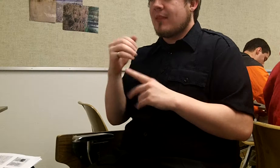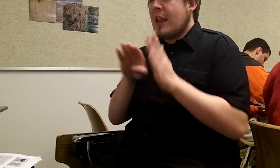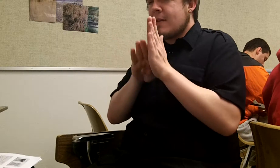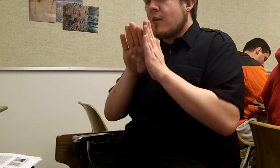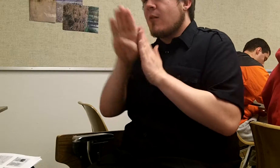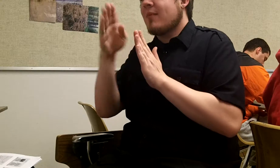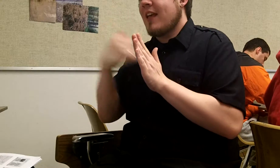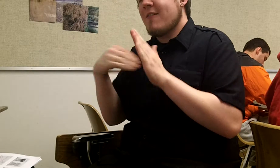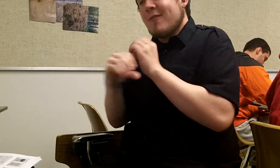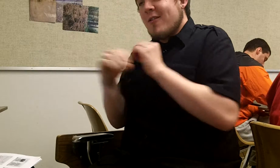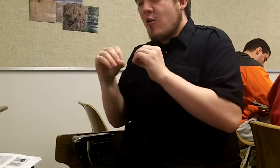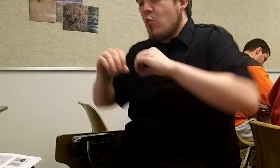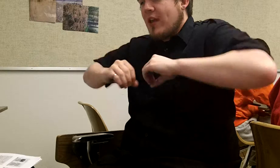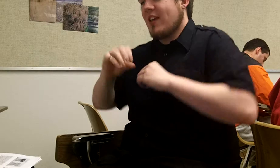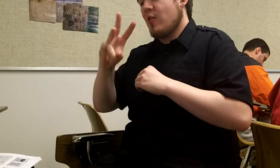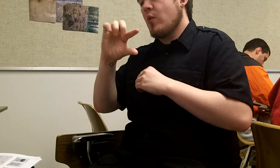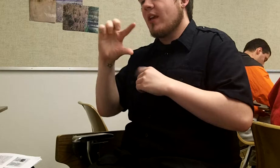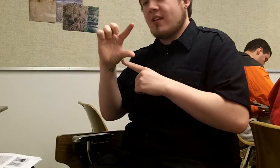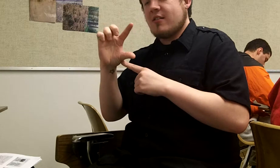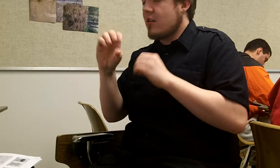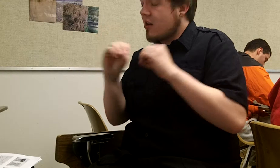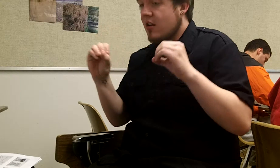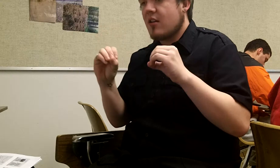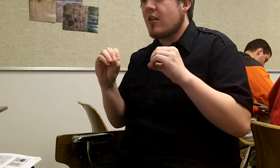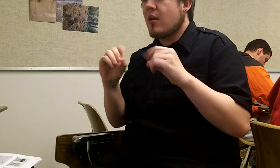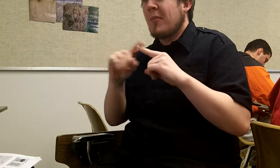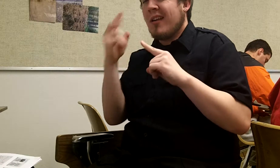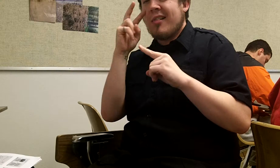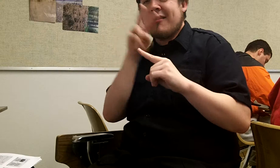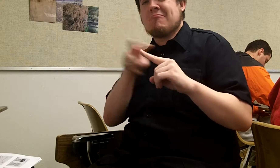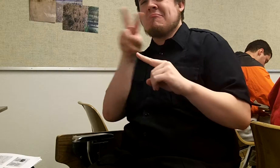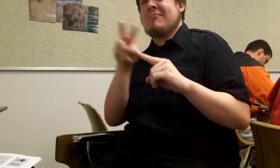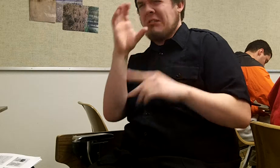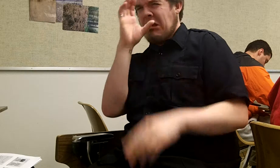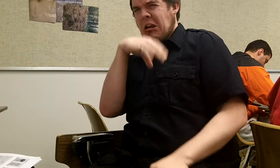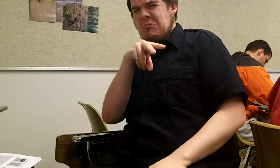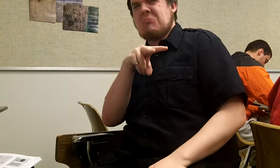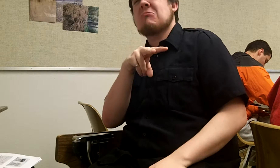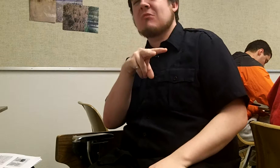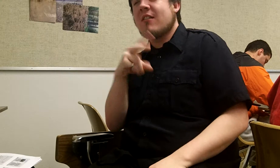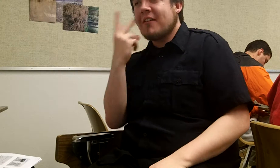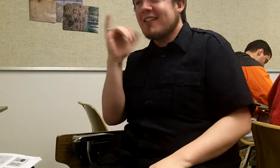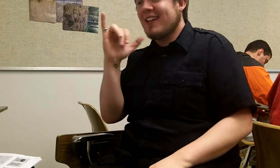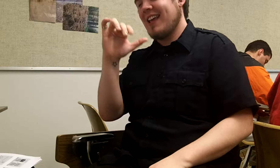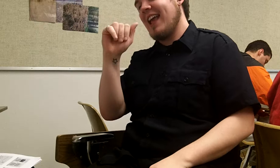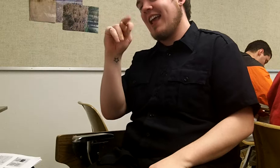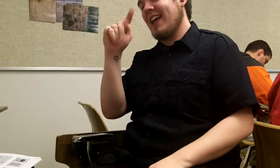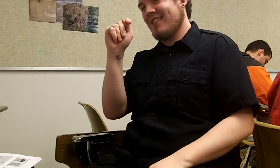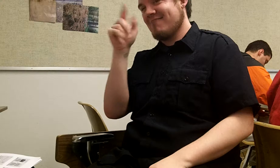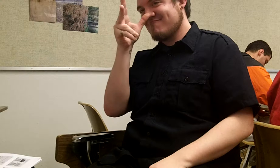which I have to say, a Drosophila without its wings looks extremely odd. They look like ants crawling around. It's very strange. So